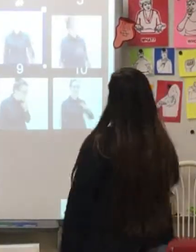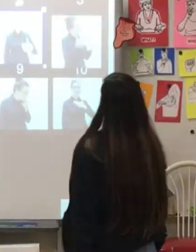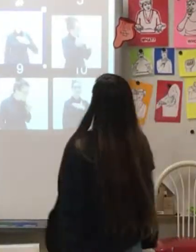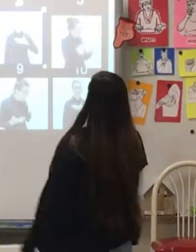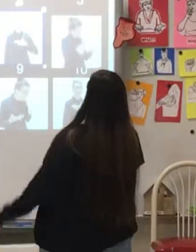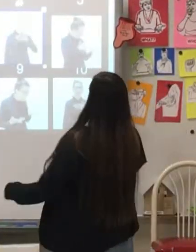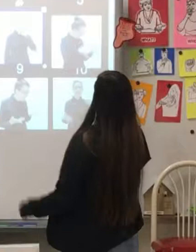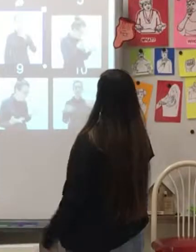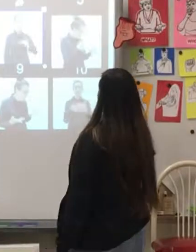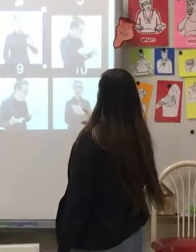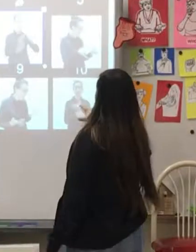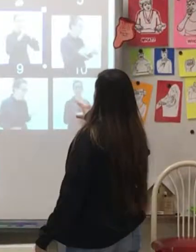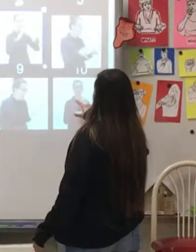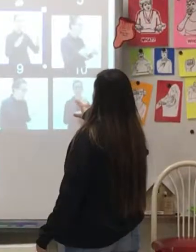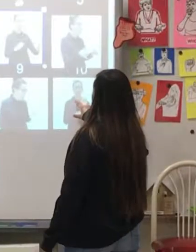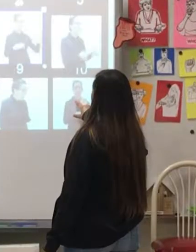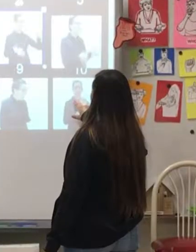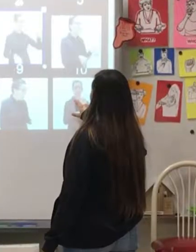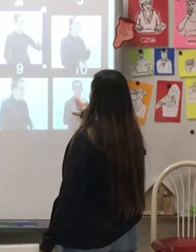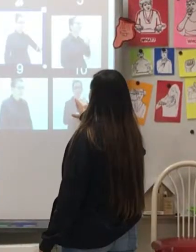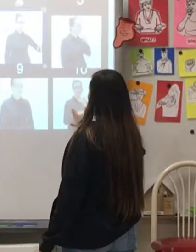4? Number 4 was 10.